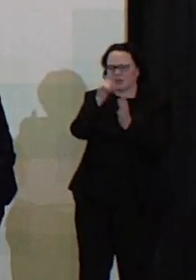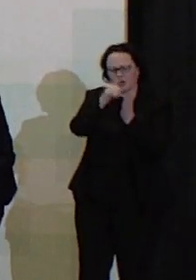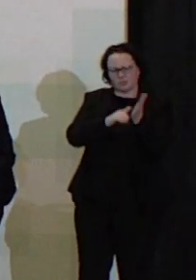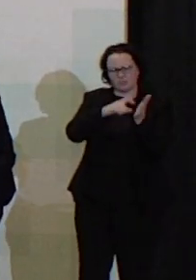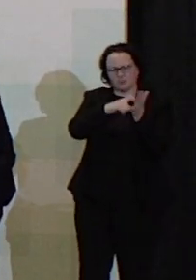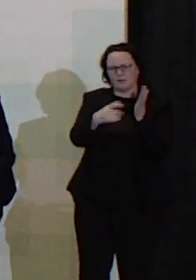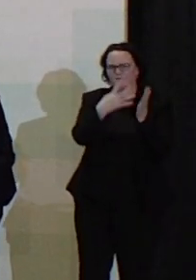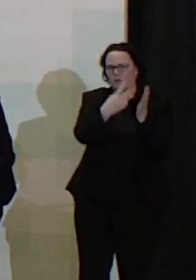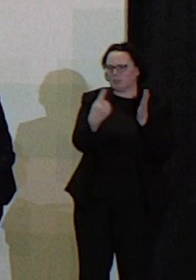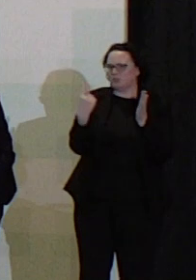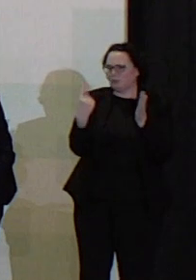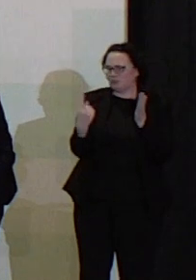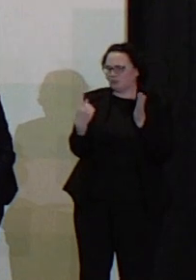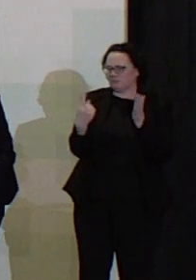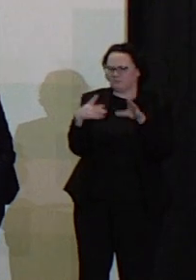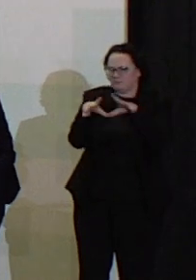line.